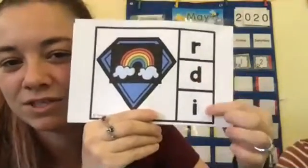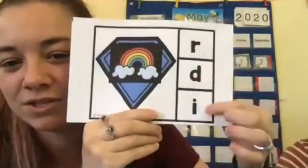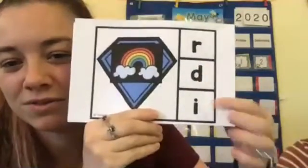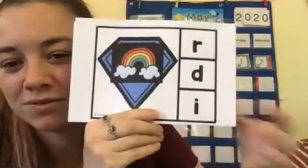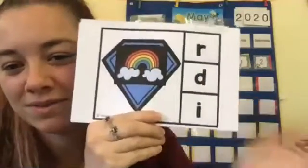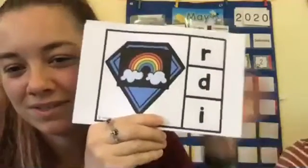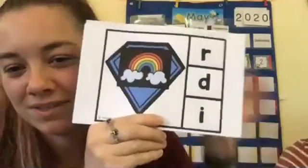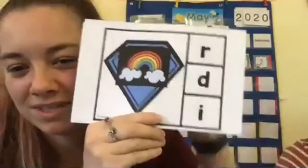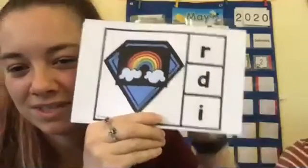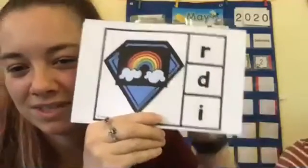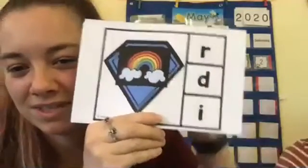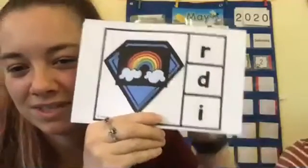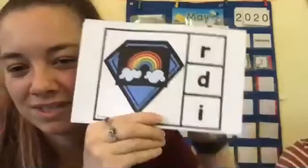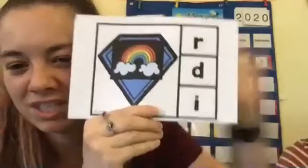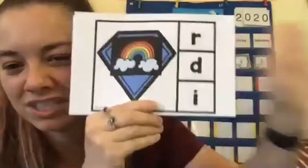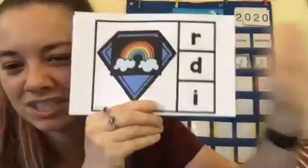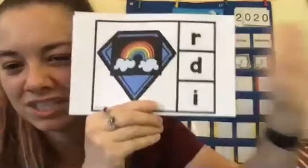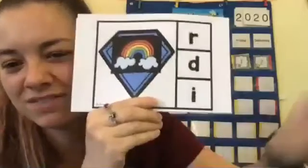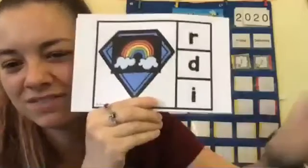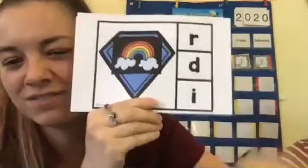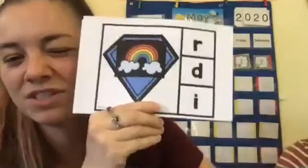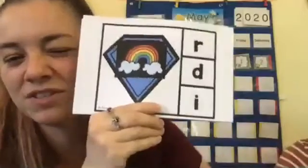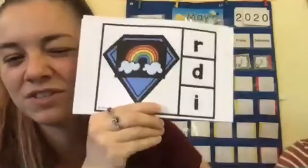for fun, all right? So what letter do we have here?